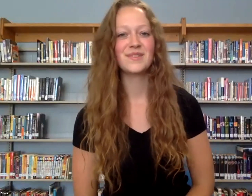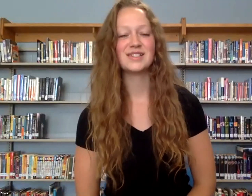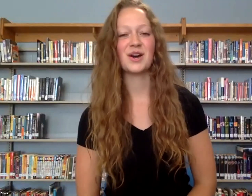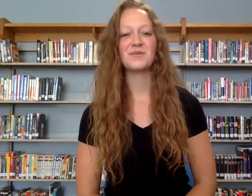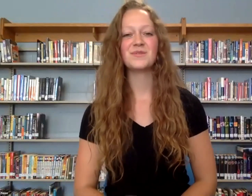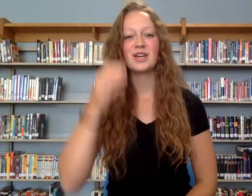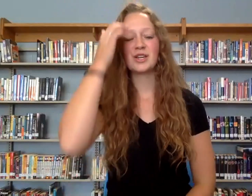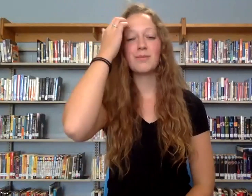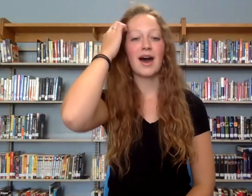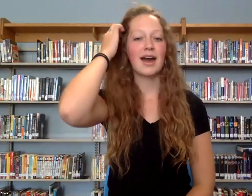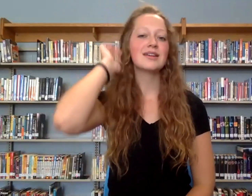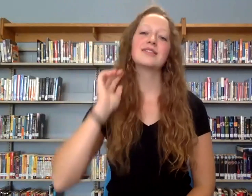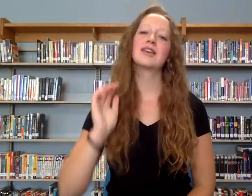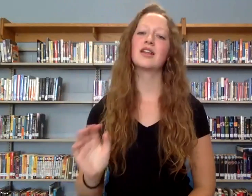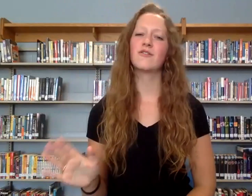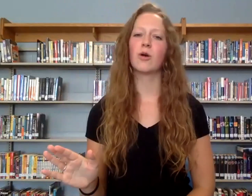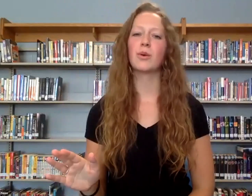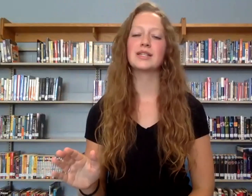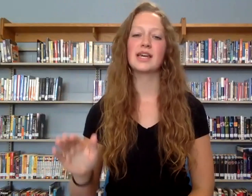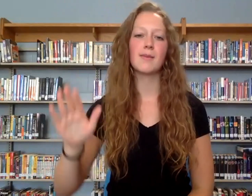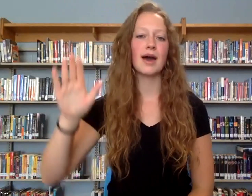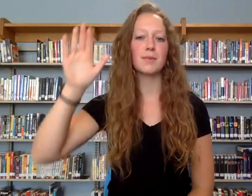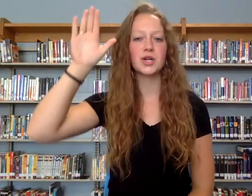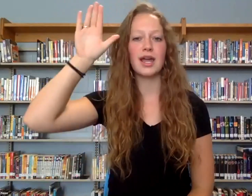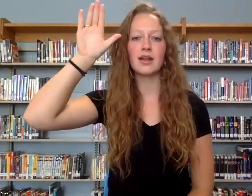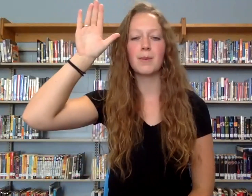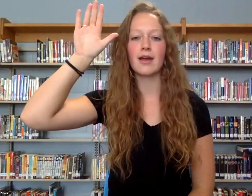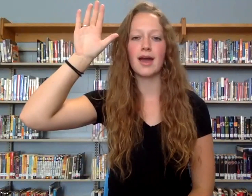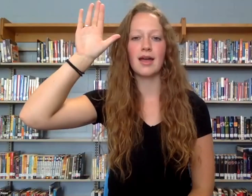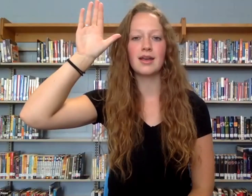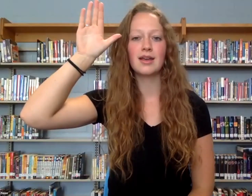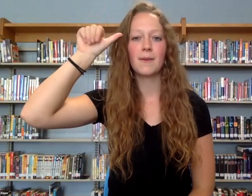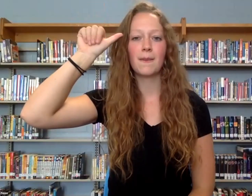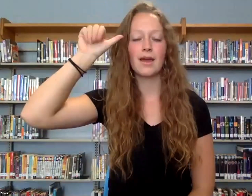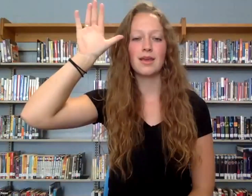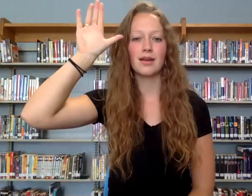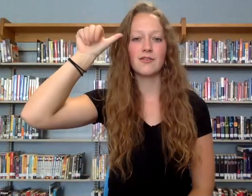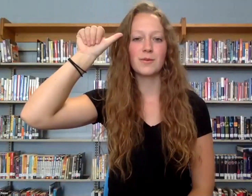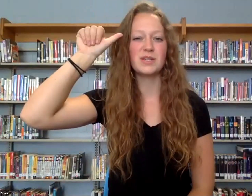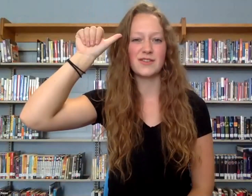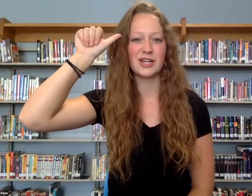So goodbye, kind of the formal way to say goodbye. Put your hand up by your head and then flip these fingers